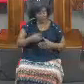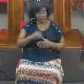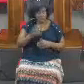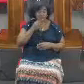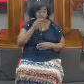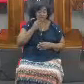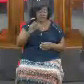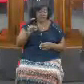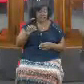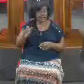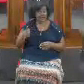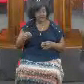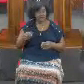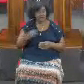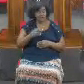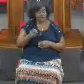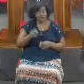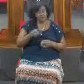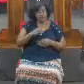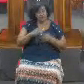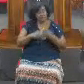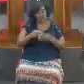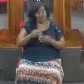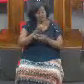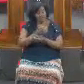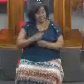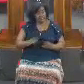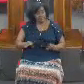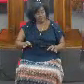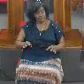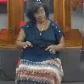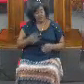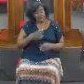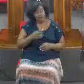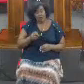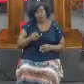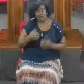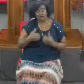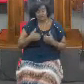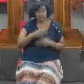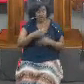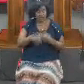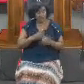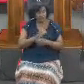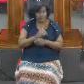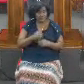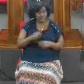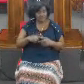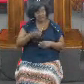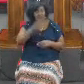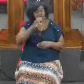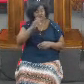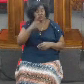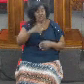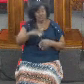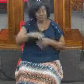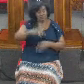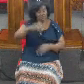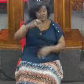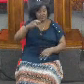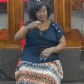or Gentiles, whether we be bound or free, have been all made to drink into one